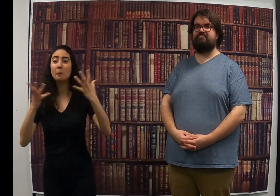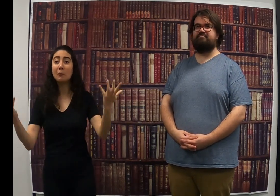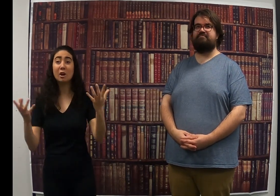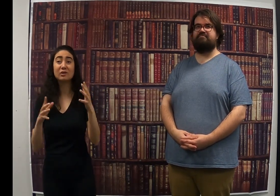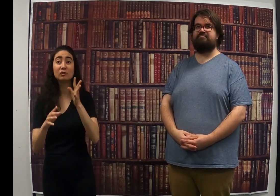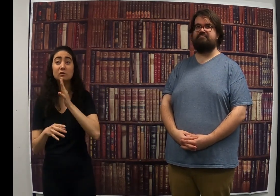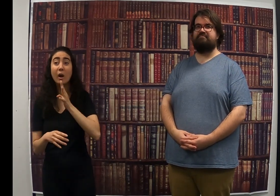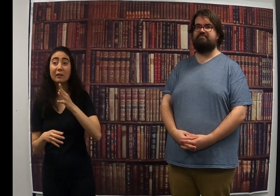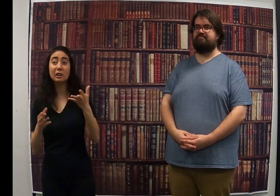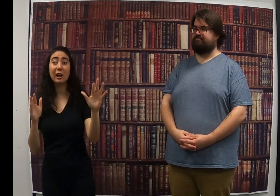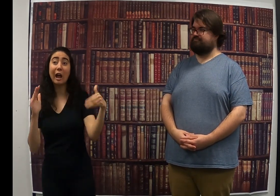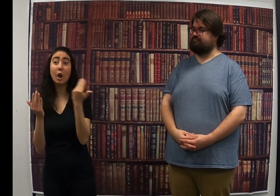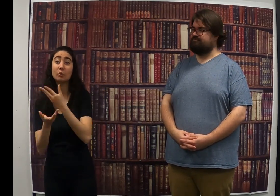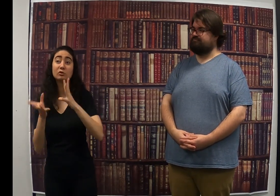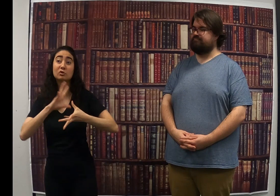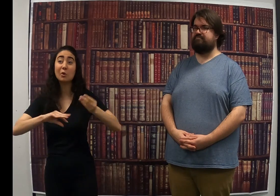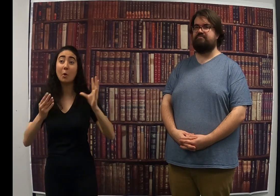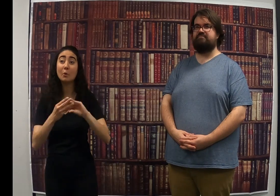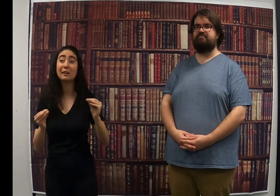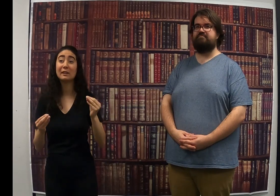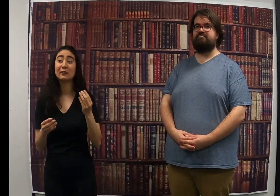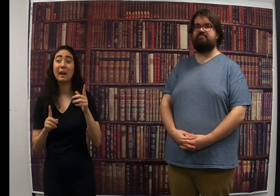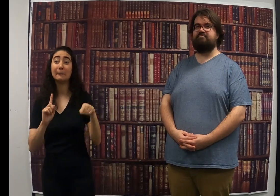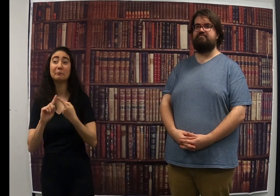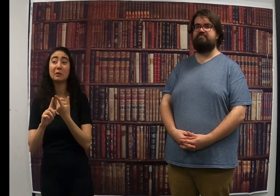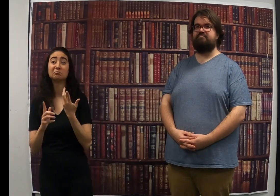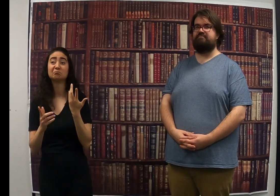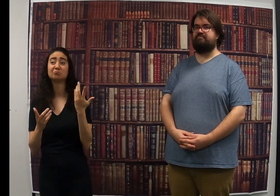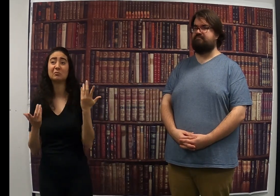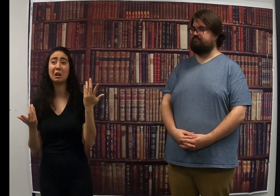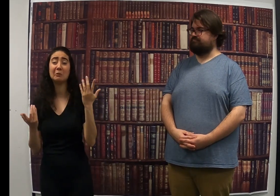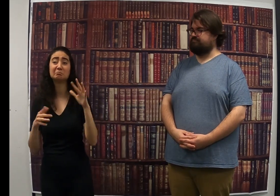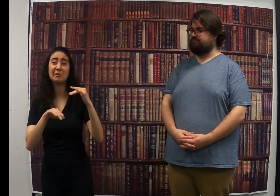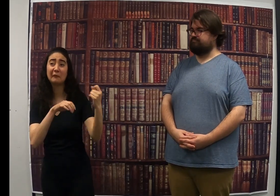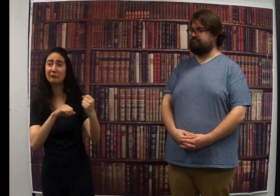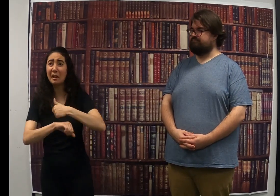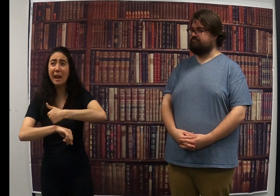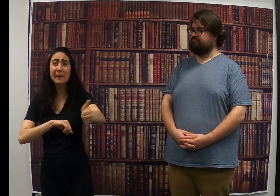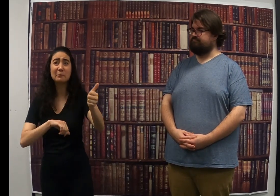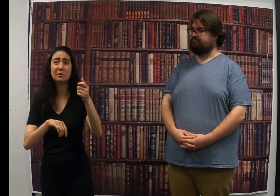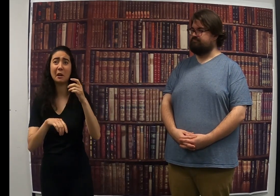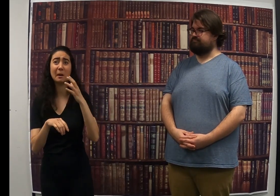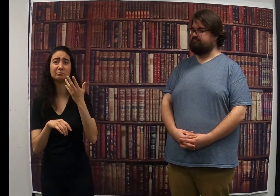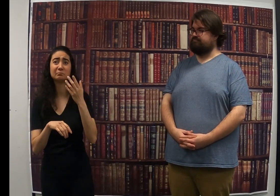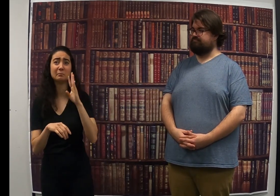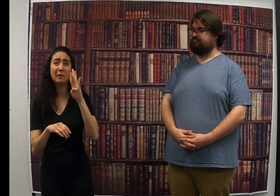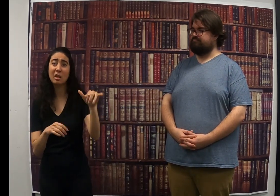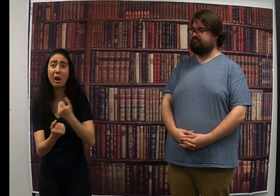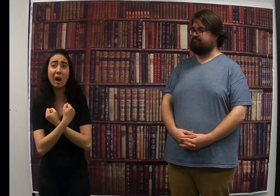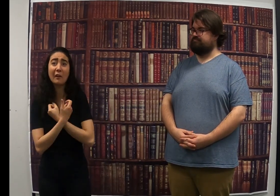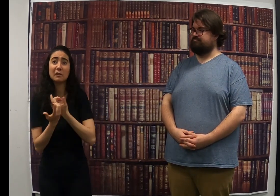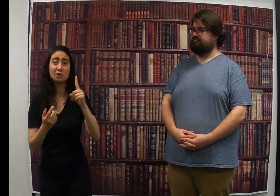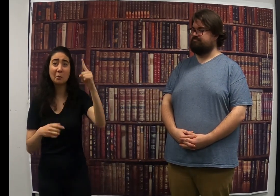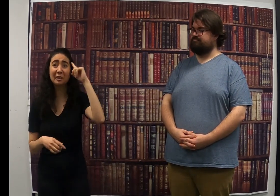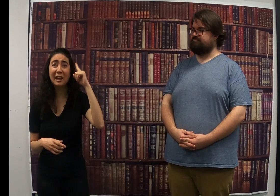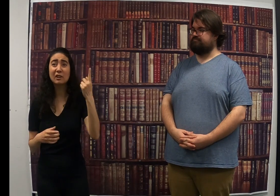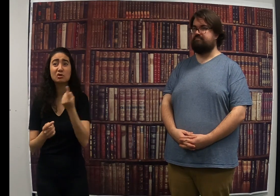Although with so much talk in our story about being inflamed by love, you'd think someone might come up with something